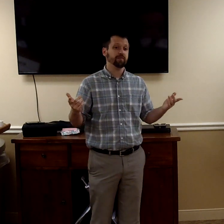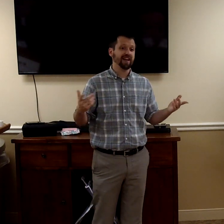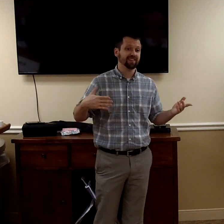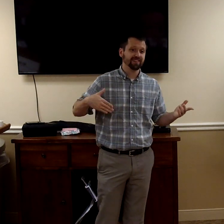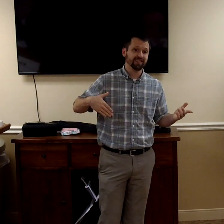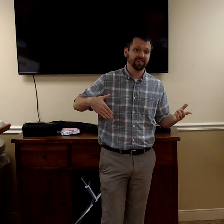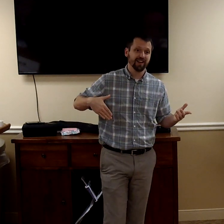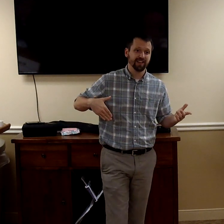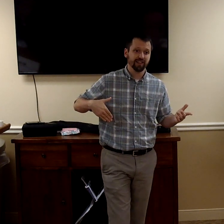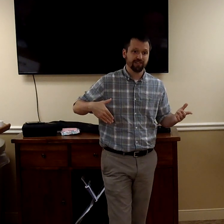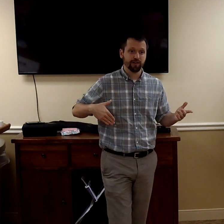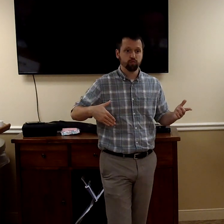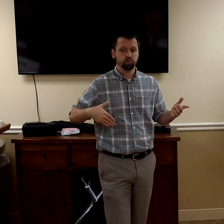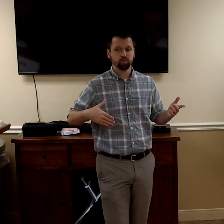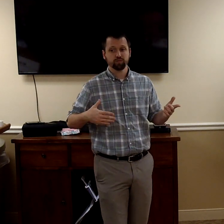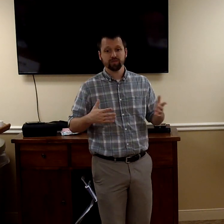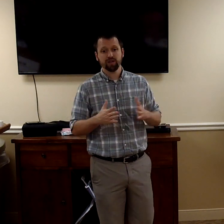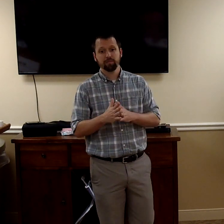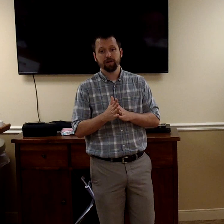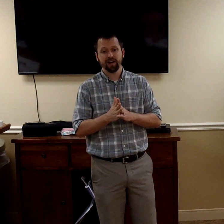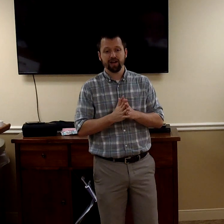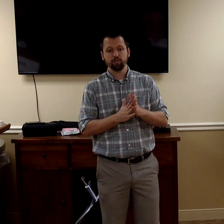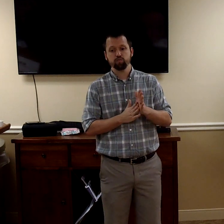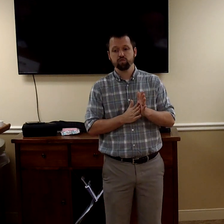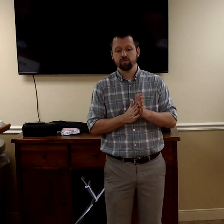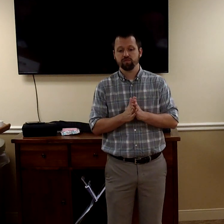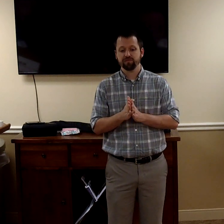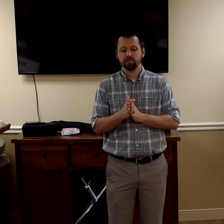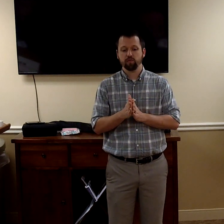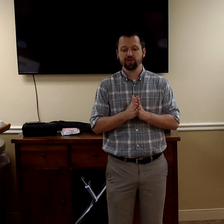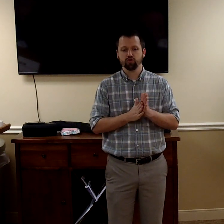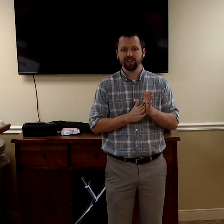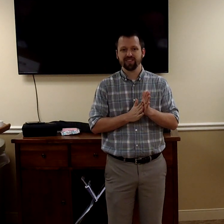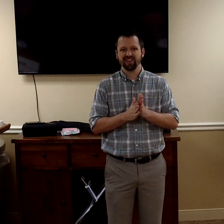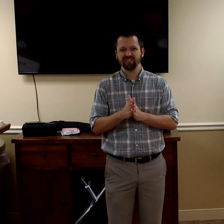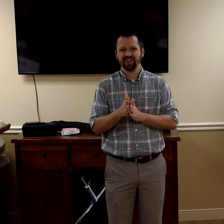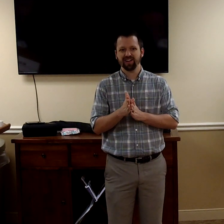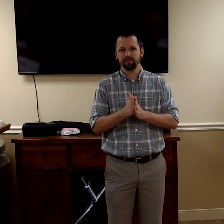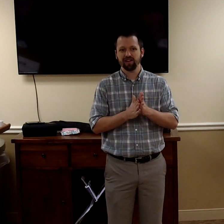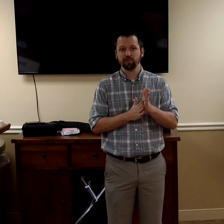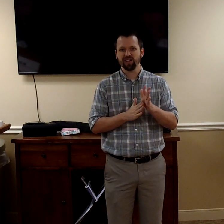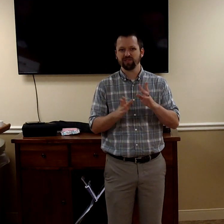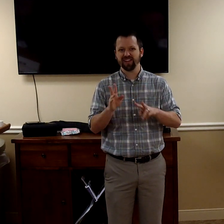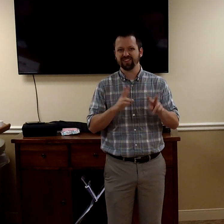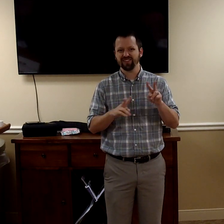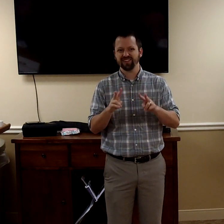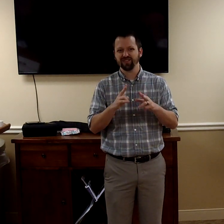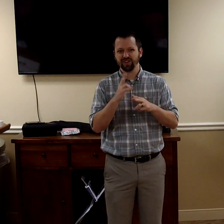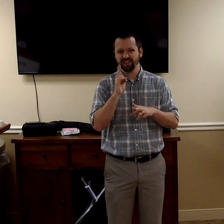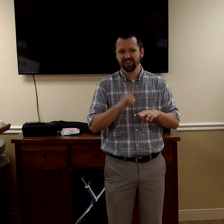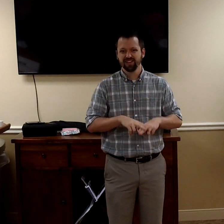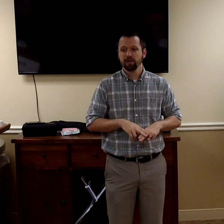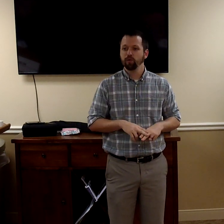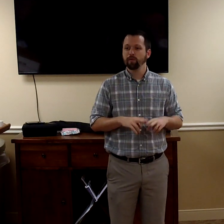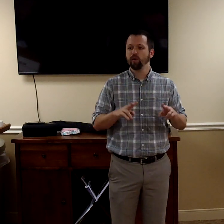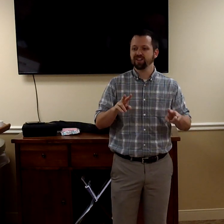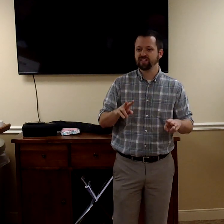yet. Not yet. So, but I've been enjoying it though. I'll have to watch for that though. It's fun. We've been watching that,